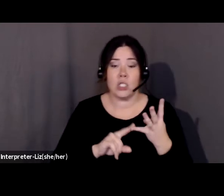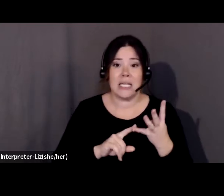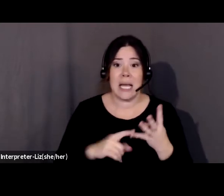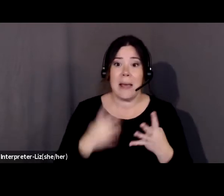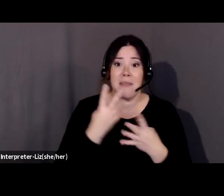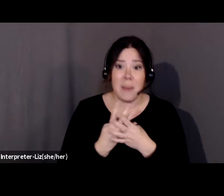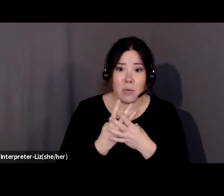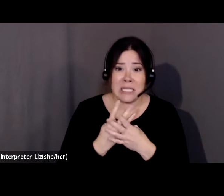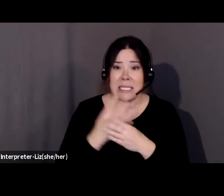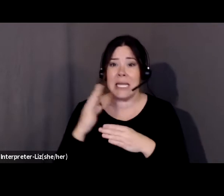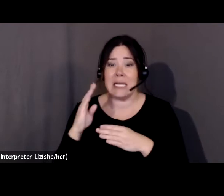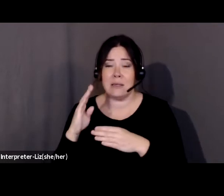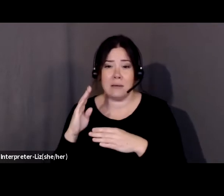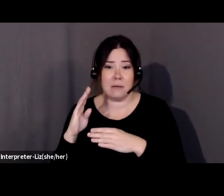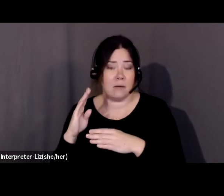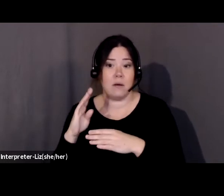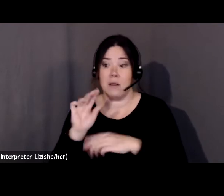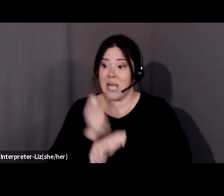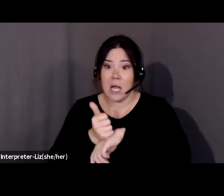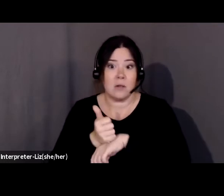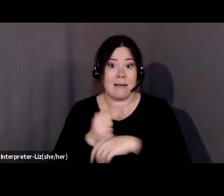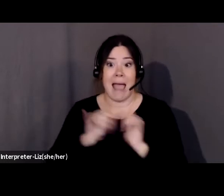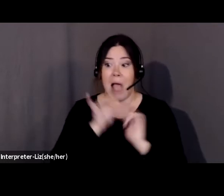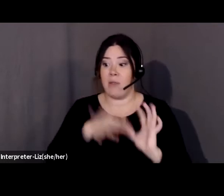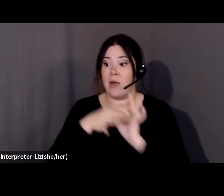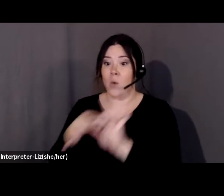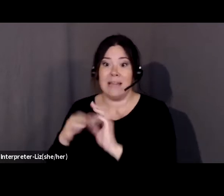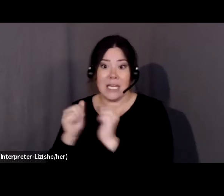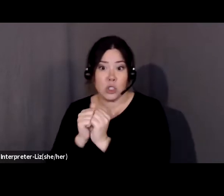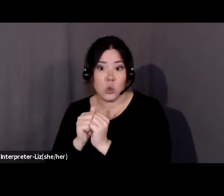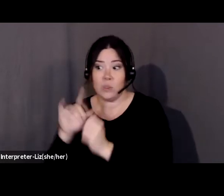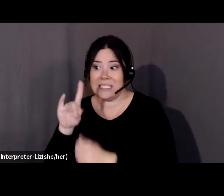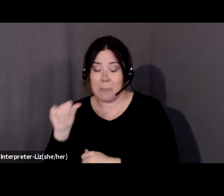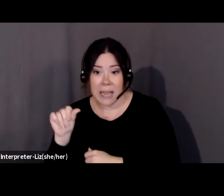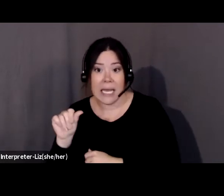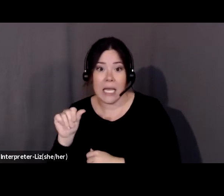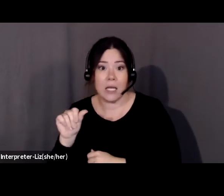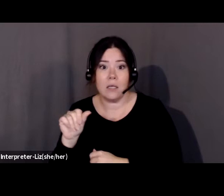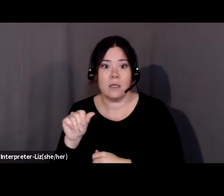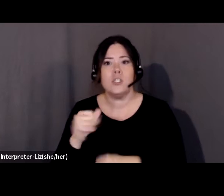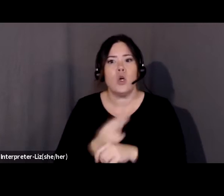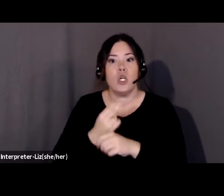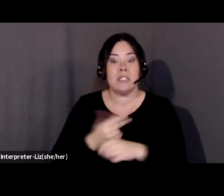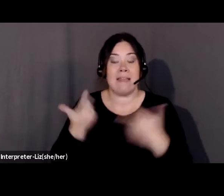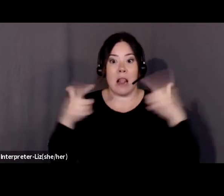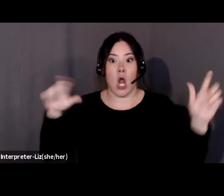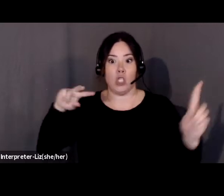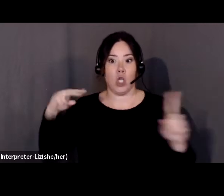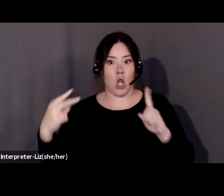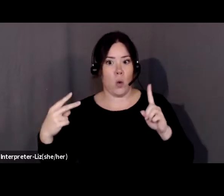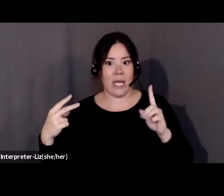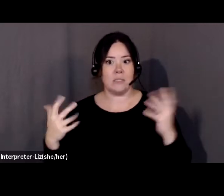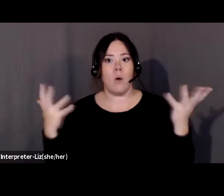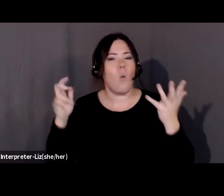industrial complex and how that relates to disability. And so taking this larger lens and saying, what are other